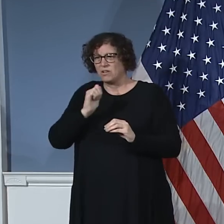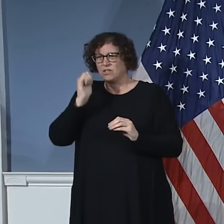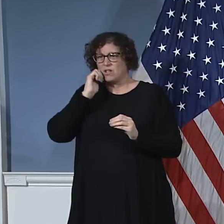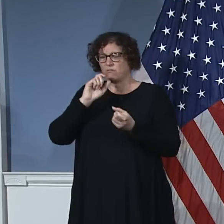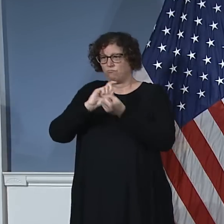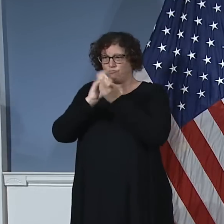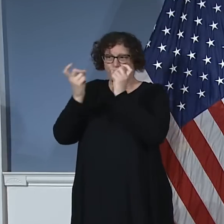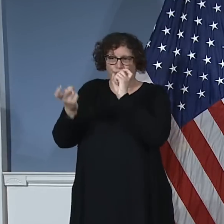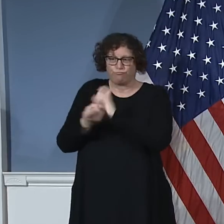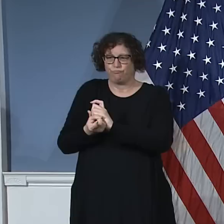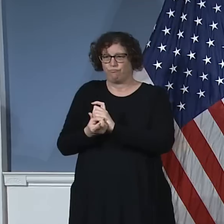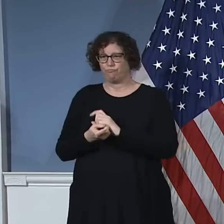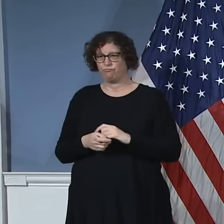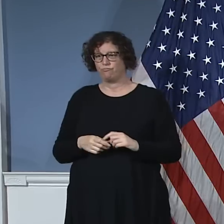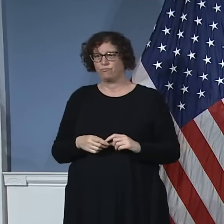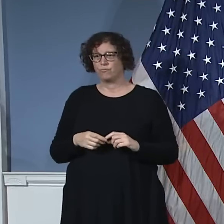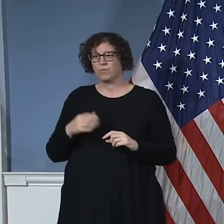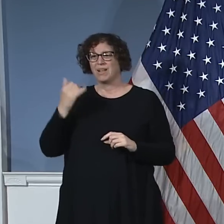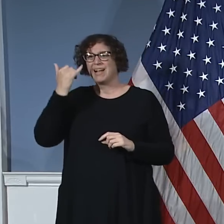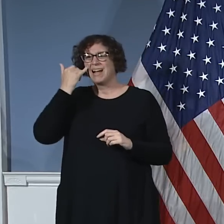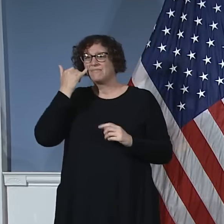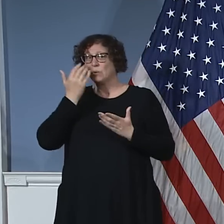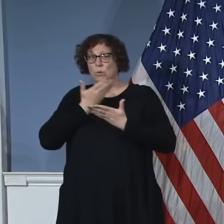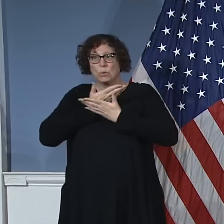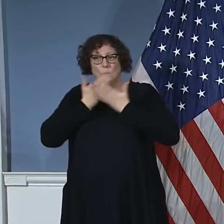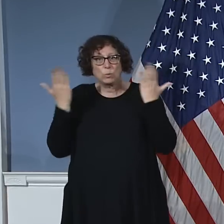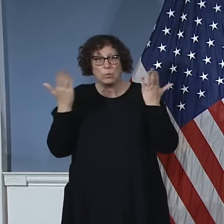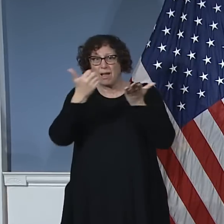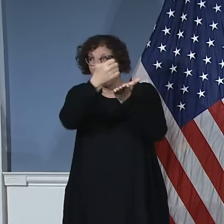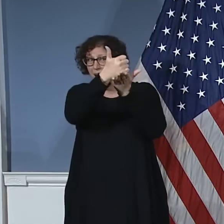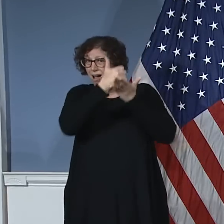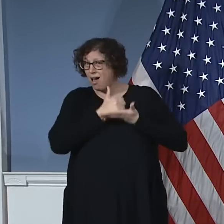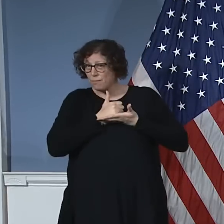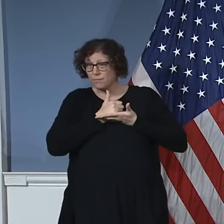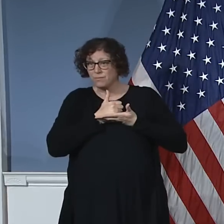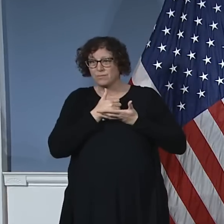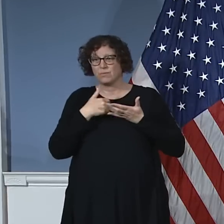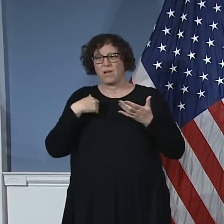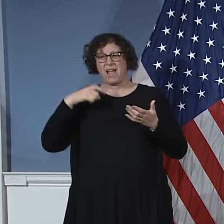deserve, we're going to have to make even more challenging decisions.